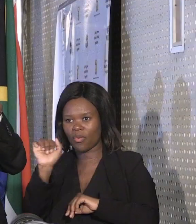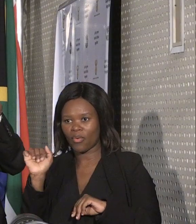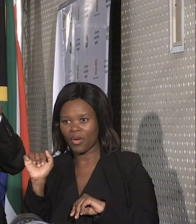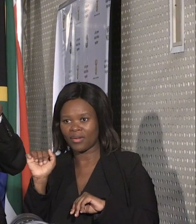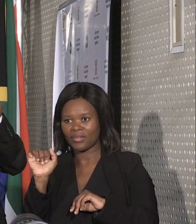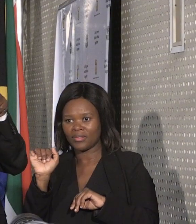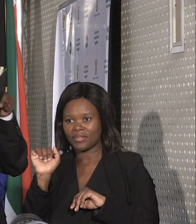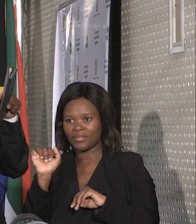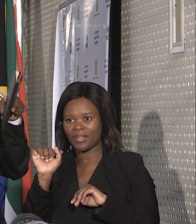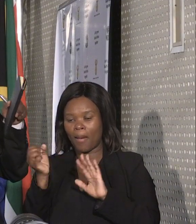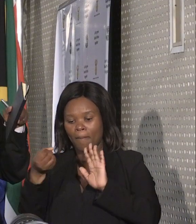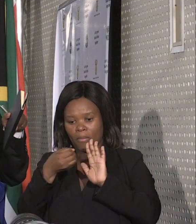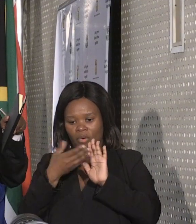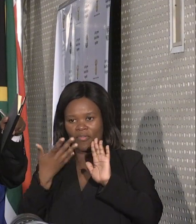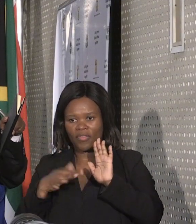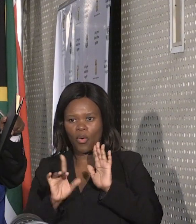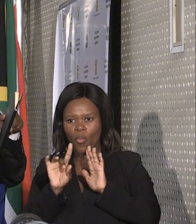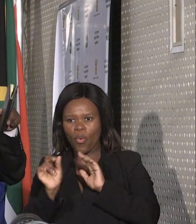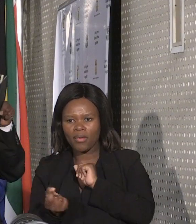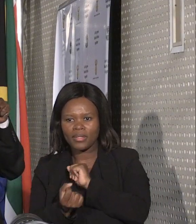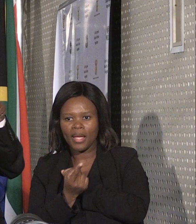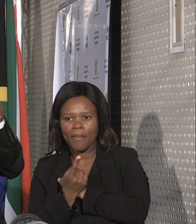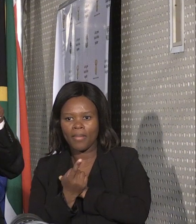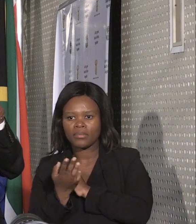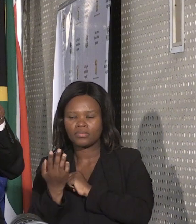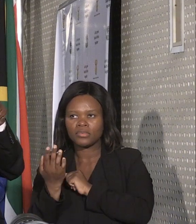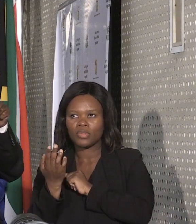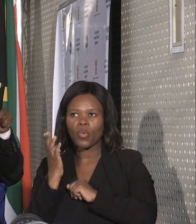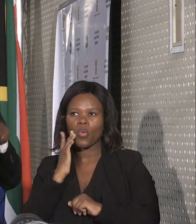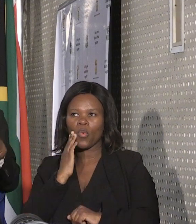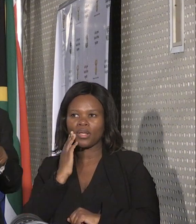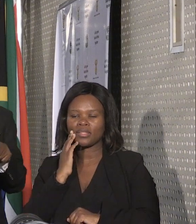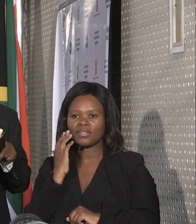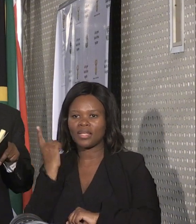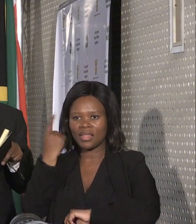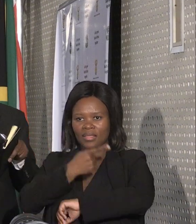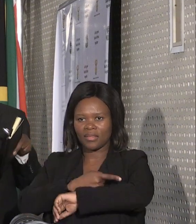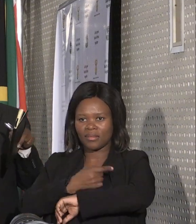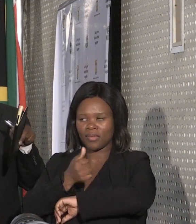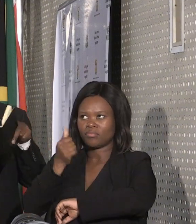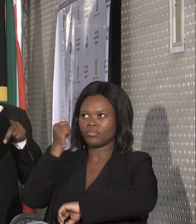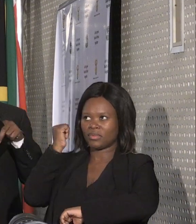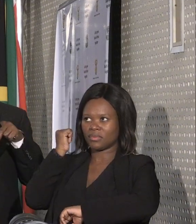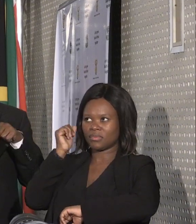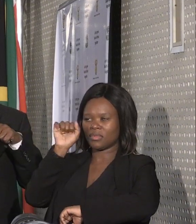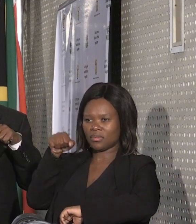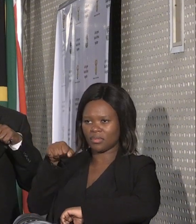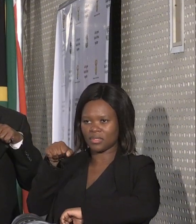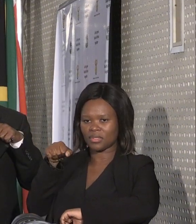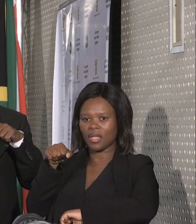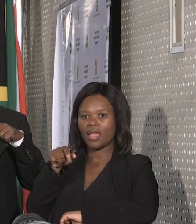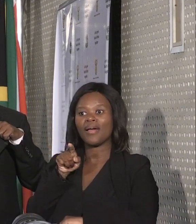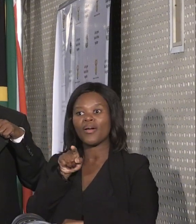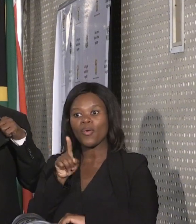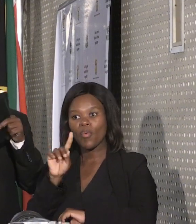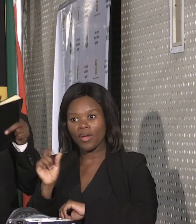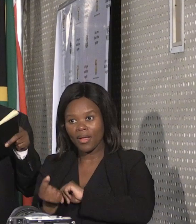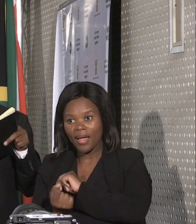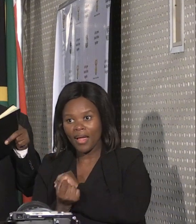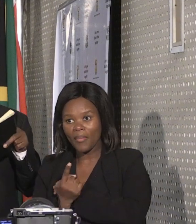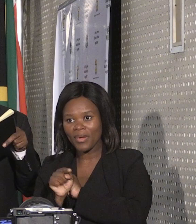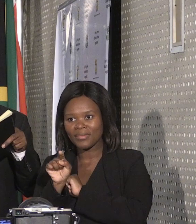What actually happened, is it the day before yesterday? Yes. Yes. It is